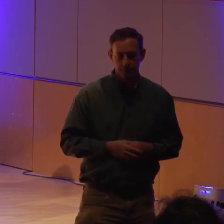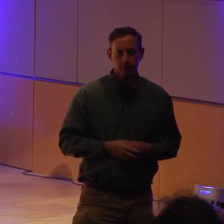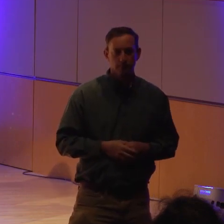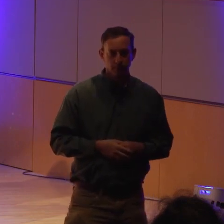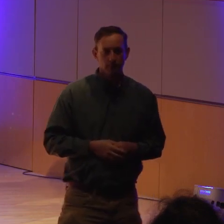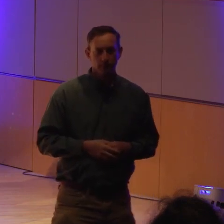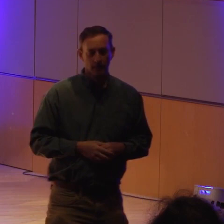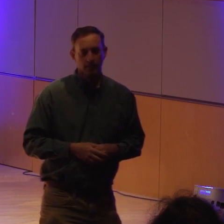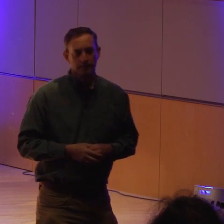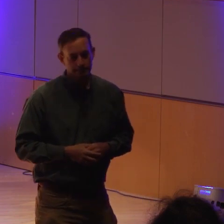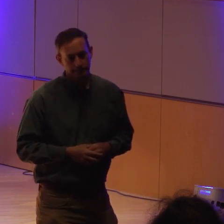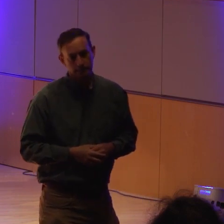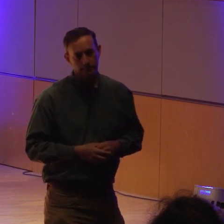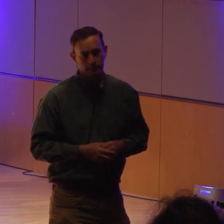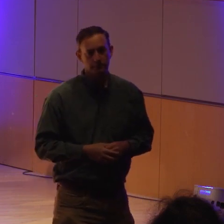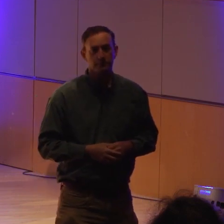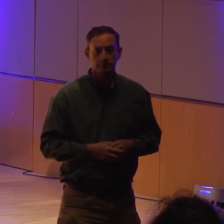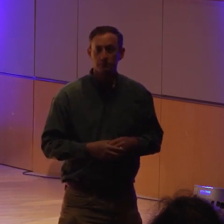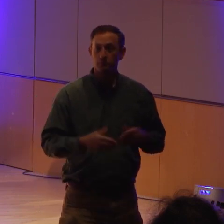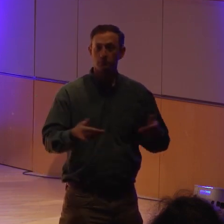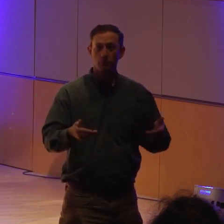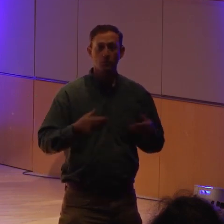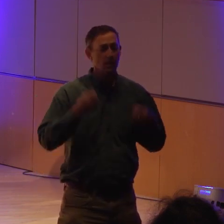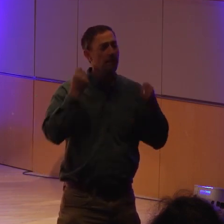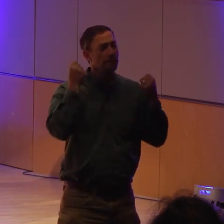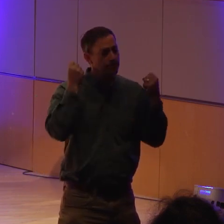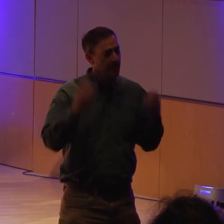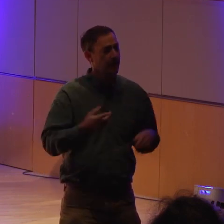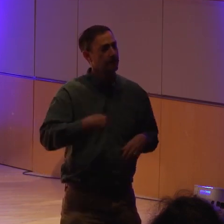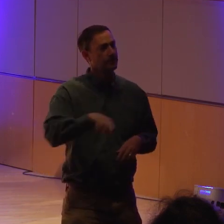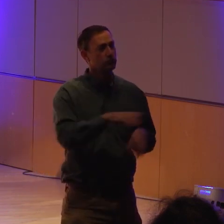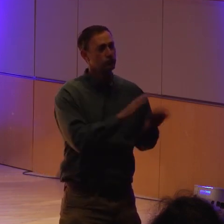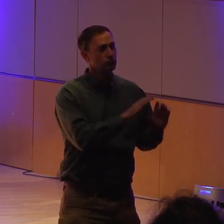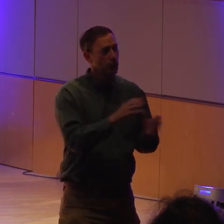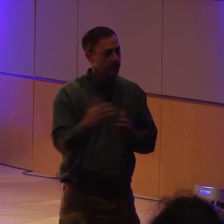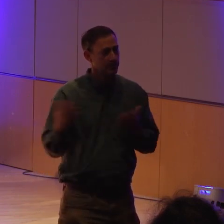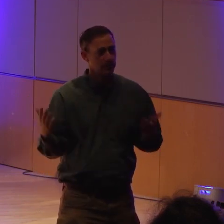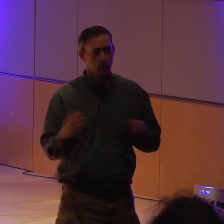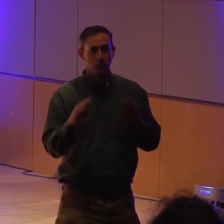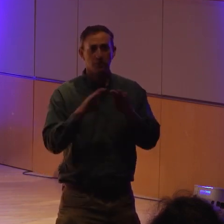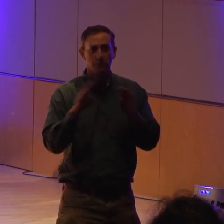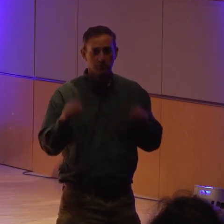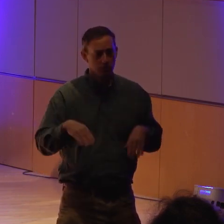So we welcome many groups to the museum, and